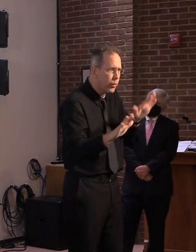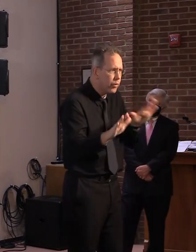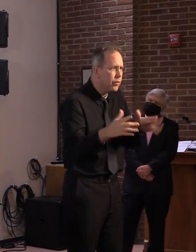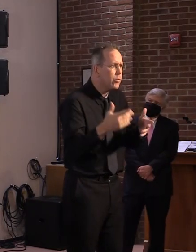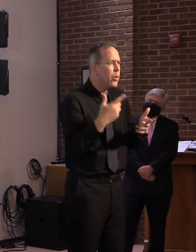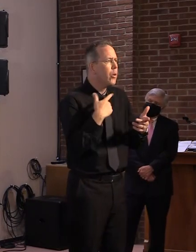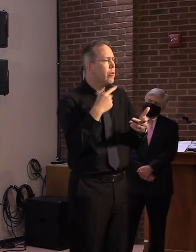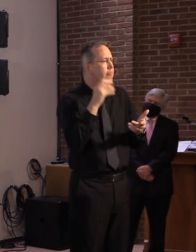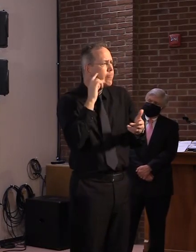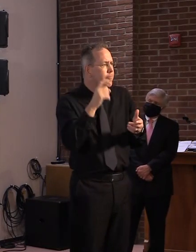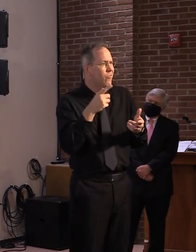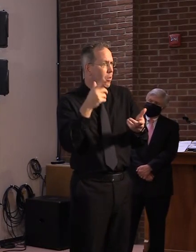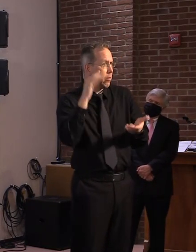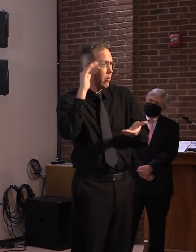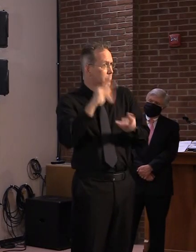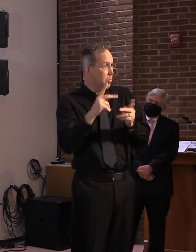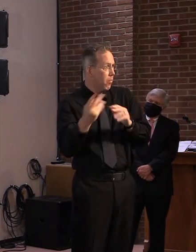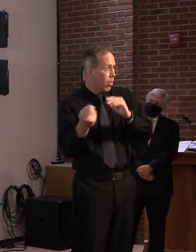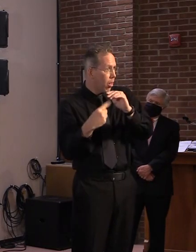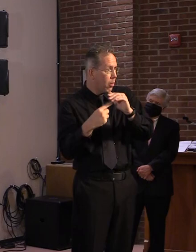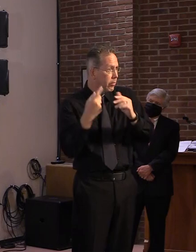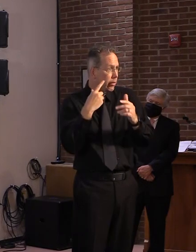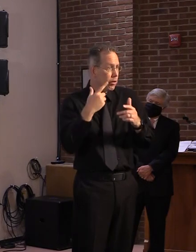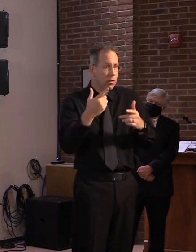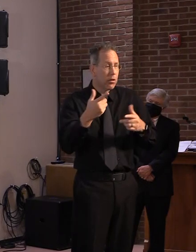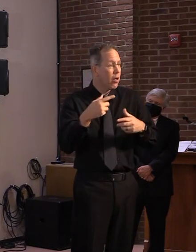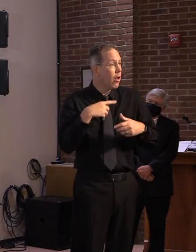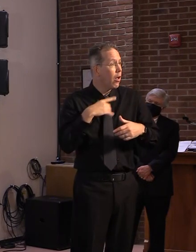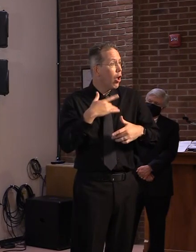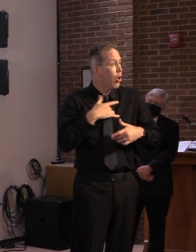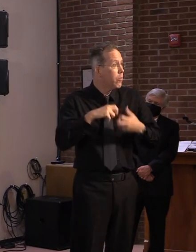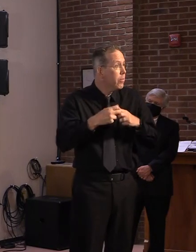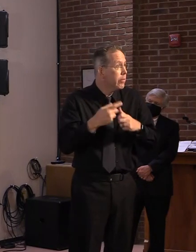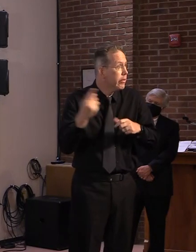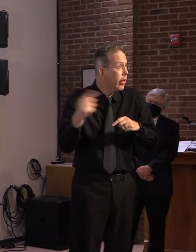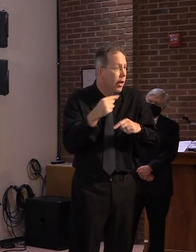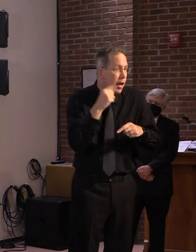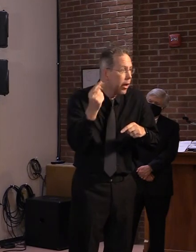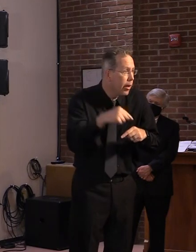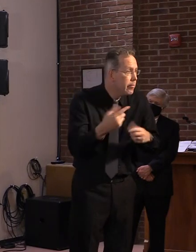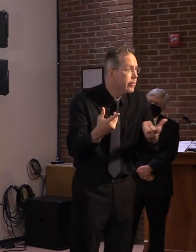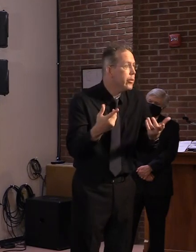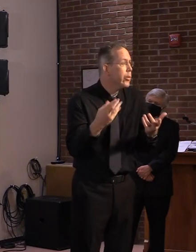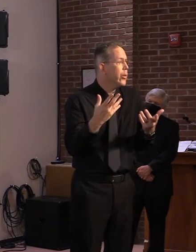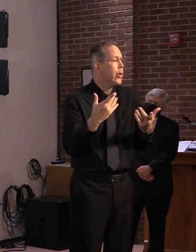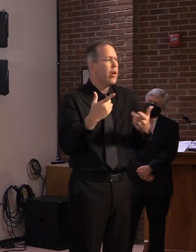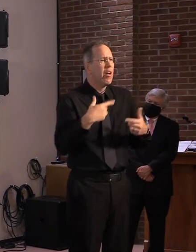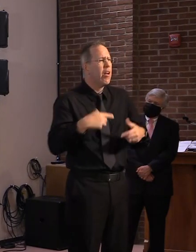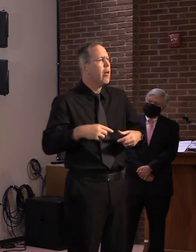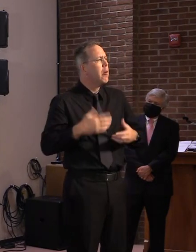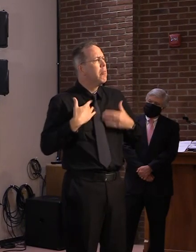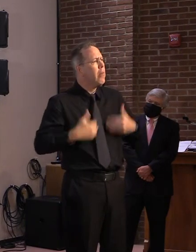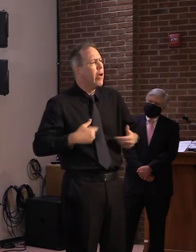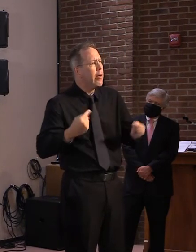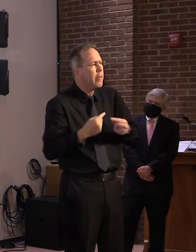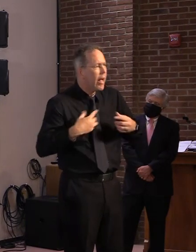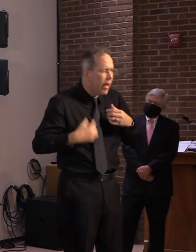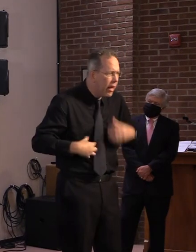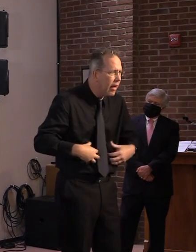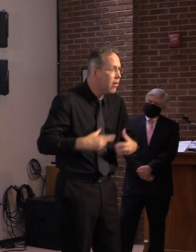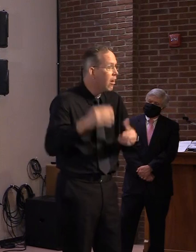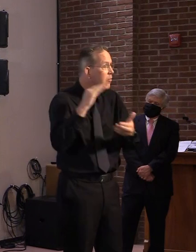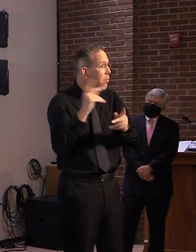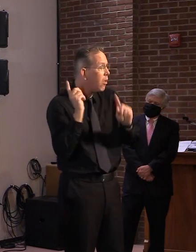were dying of them more often. So at the moment, I'm going to answer your question saying we don't think that the death